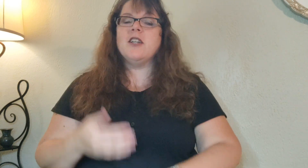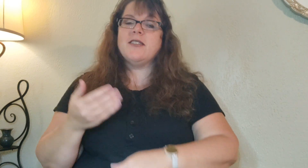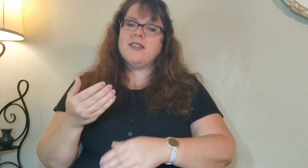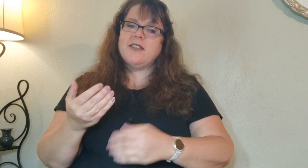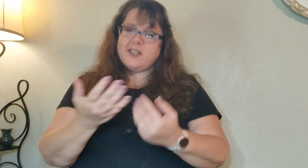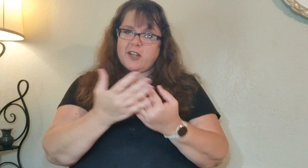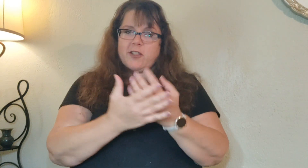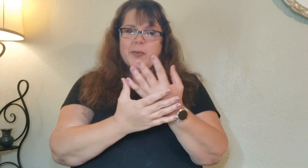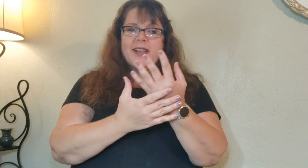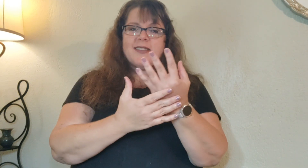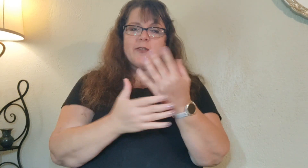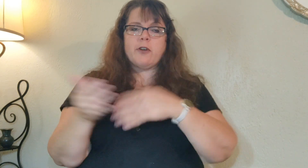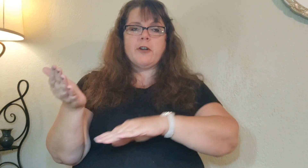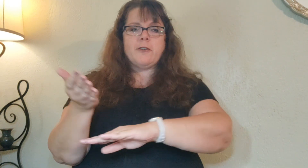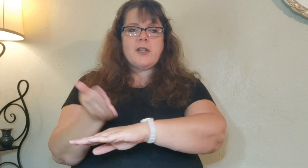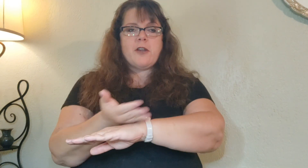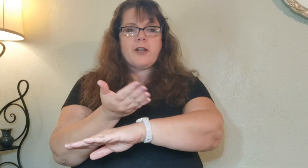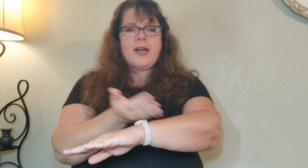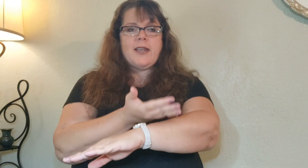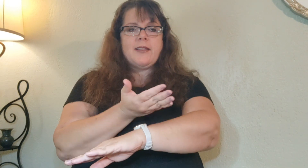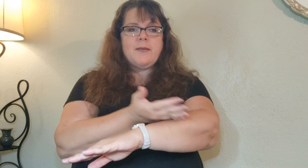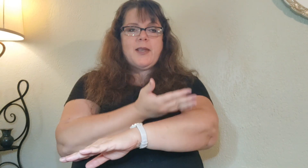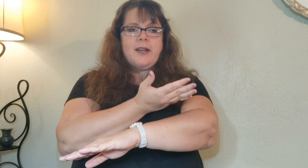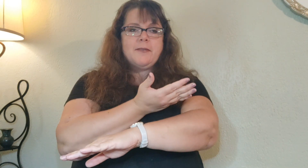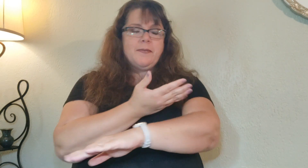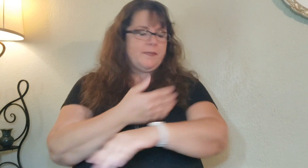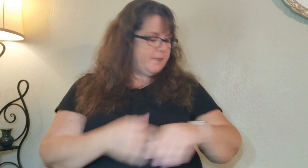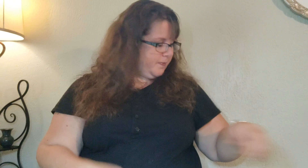Because, you know, the plants have grown and you're cutting them down.